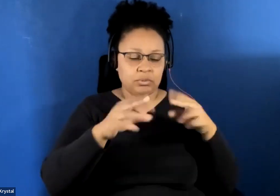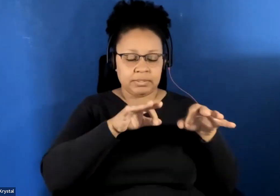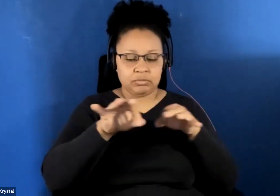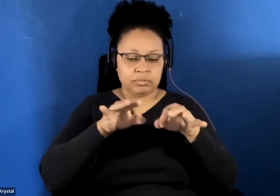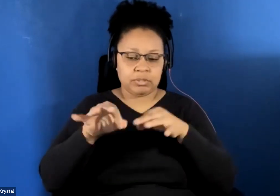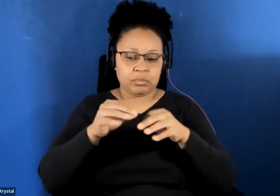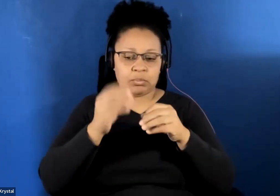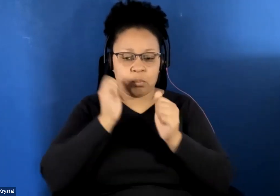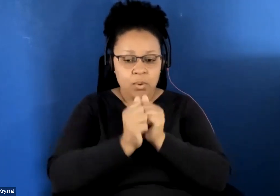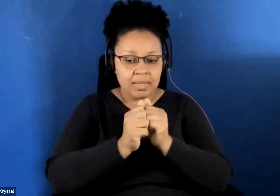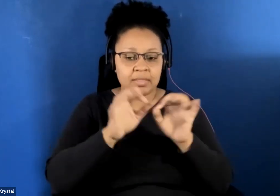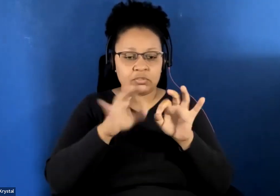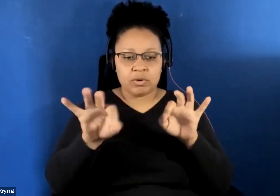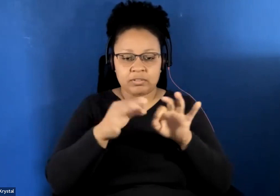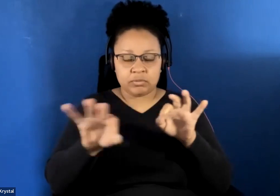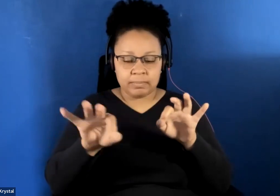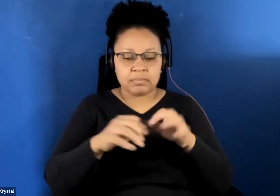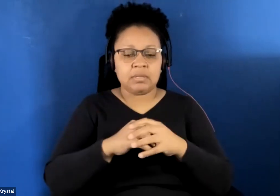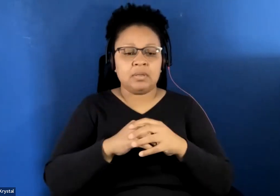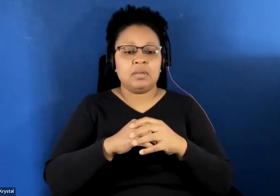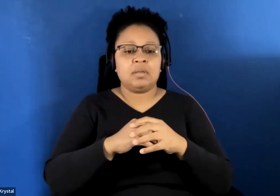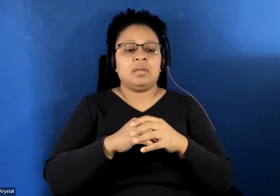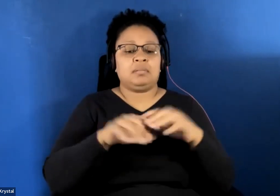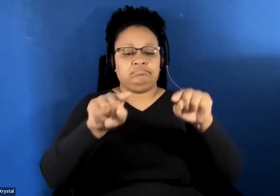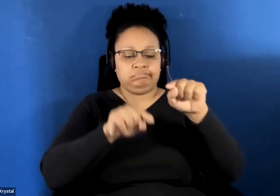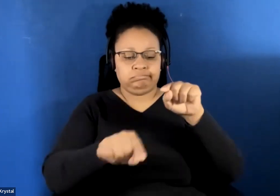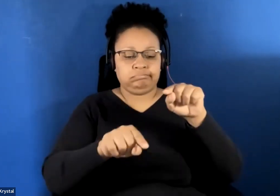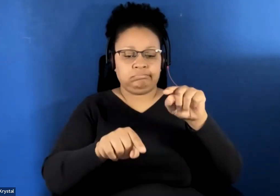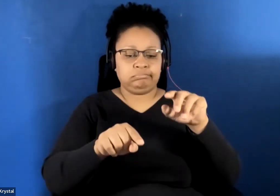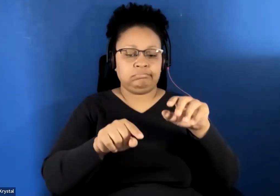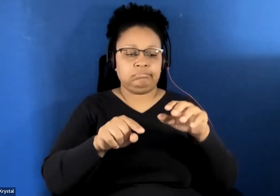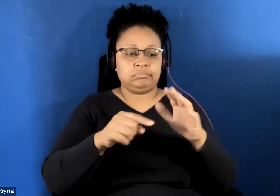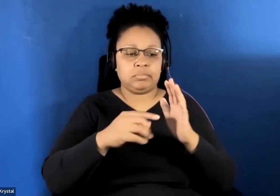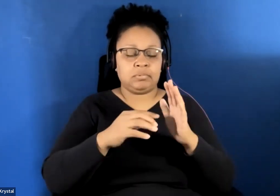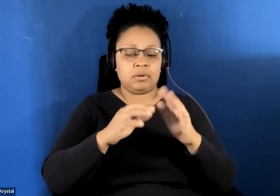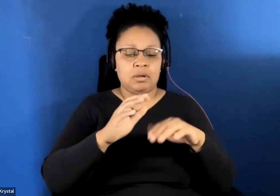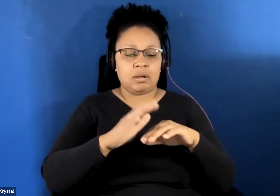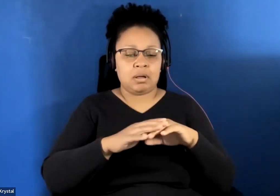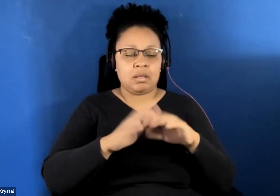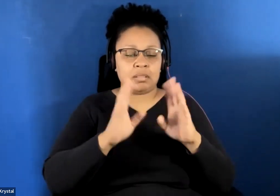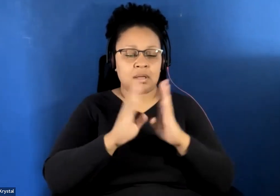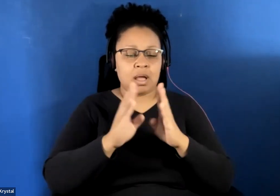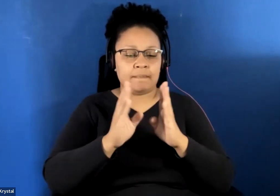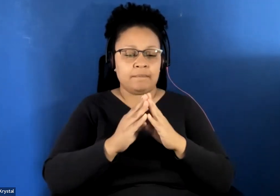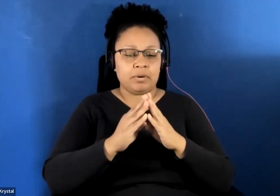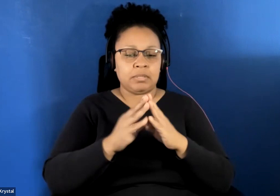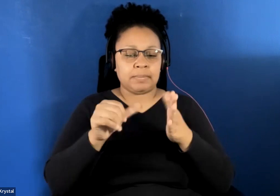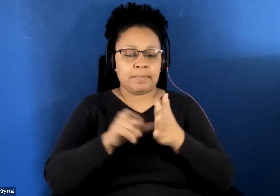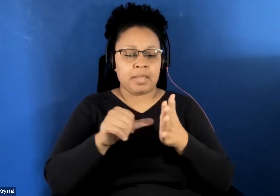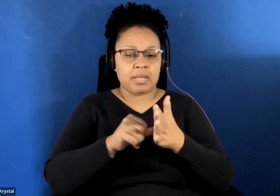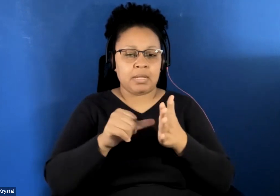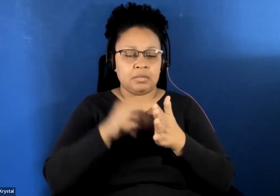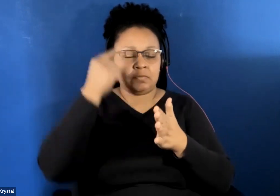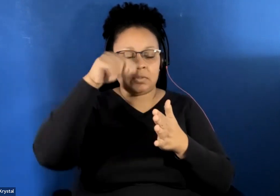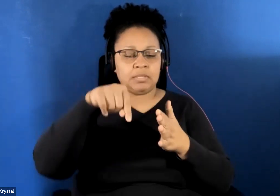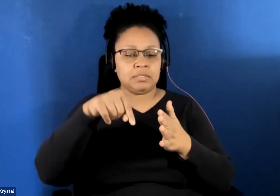transcript of both of the videos shown under the materials section on the conference page for this